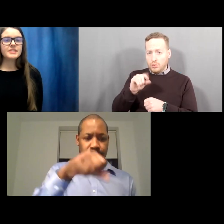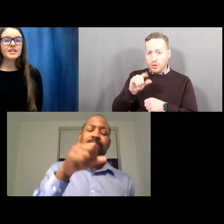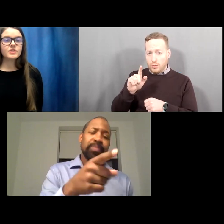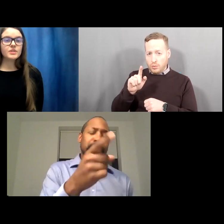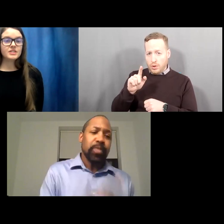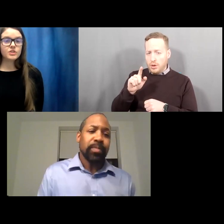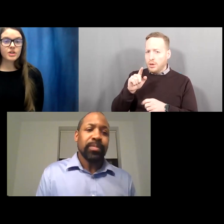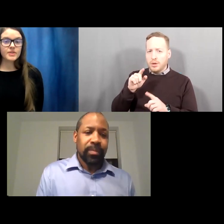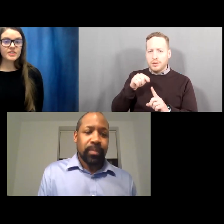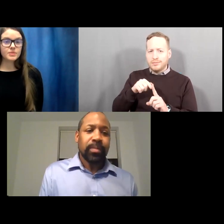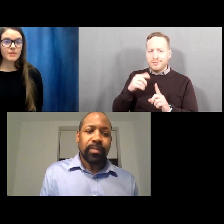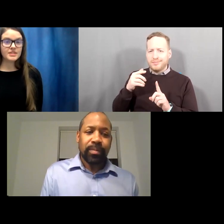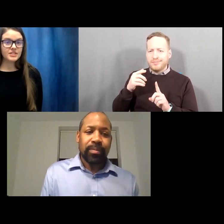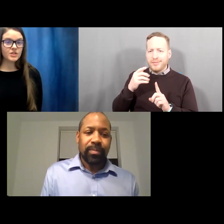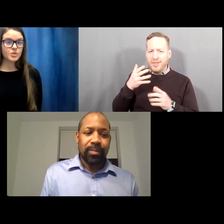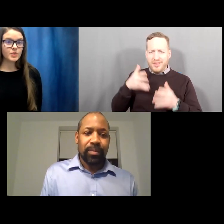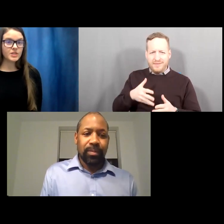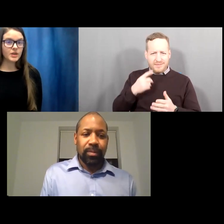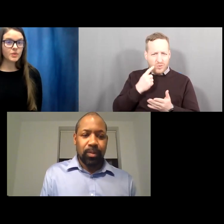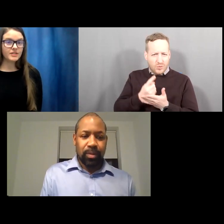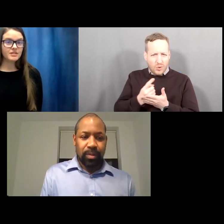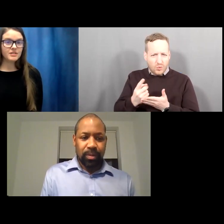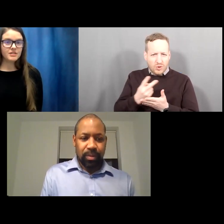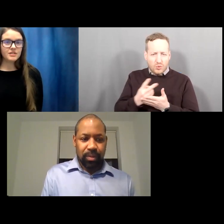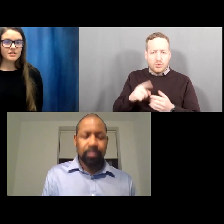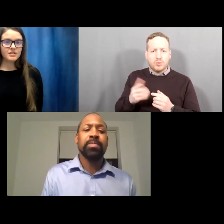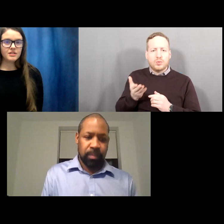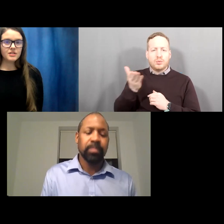Tim is saying, so this, you're talking about this would happen this year in 2021.